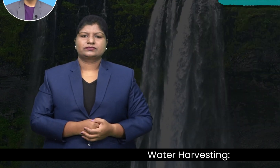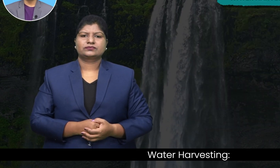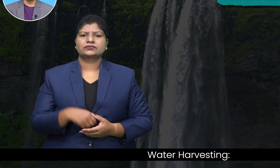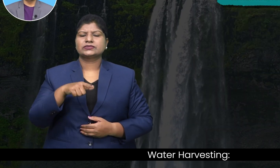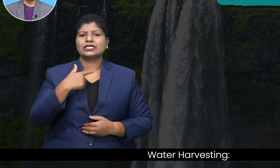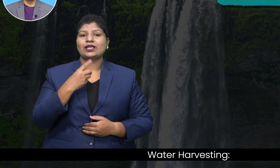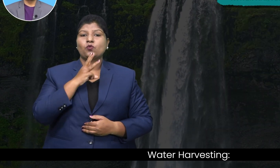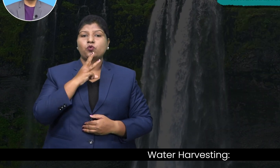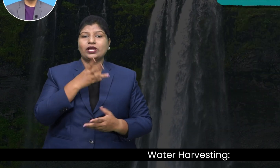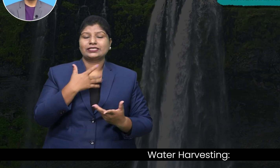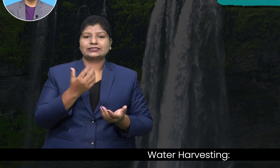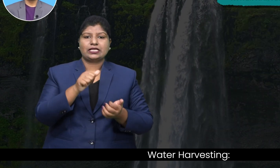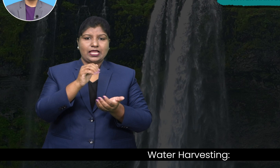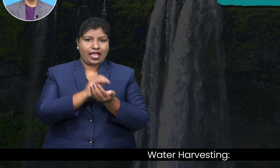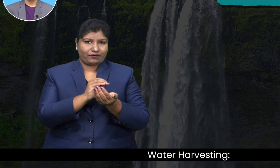Water harvesting.